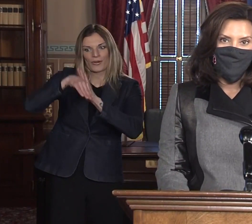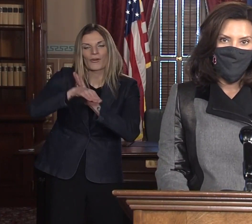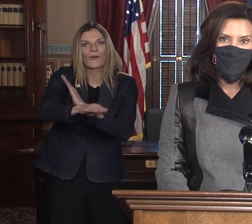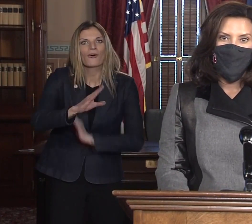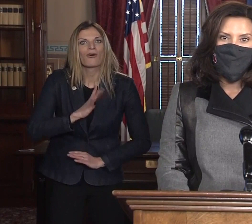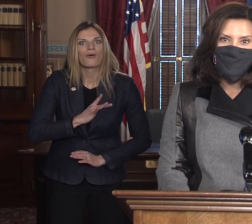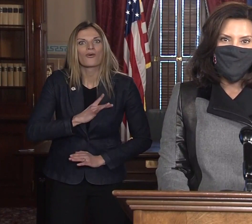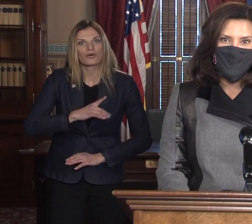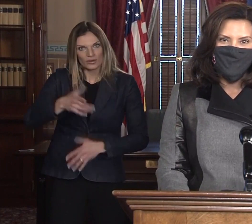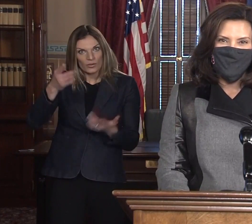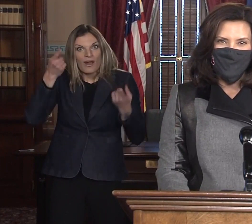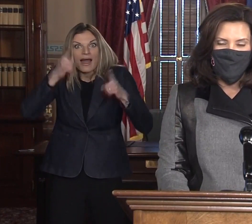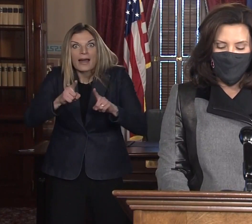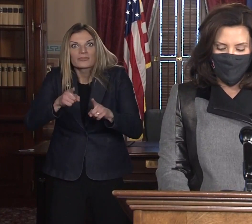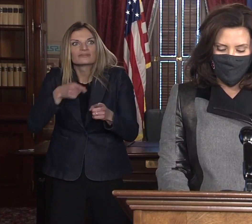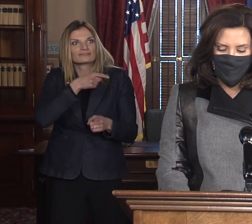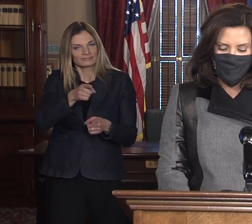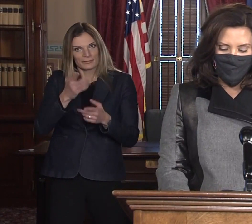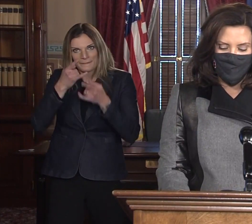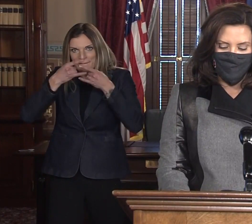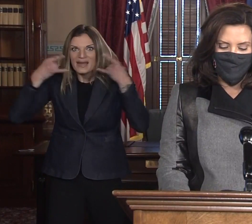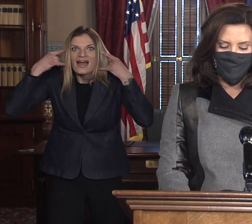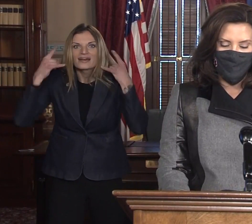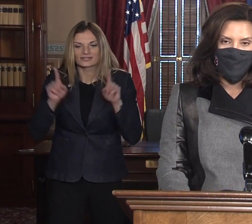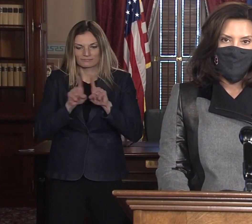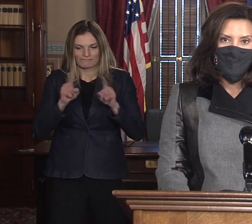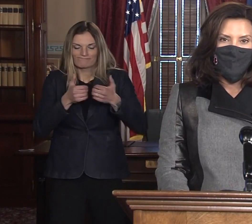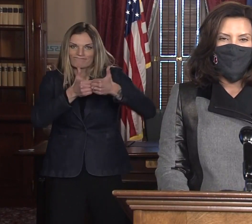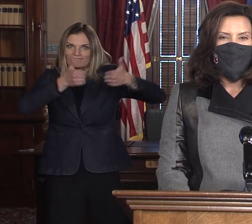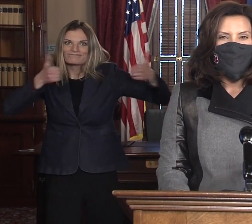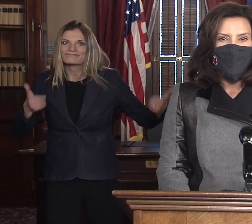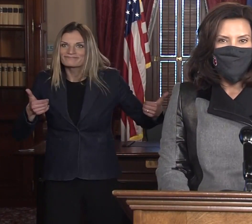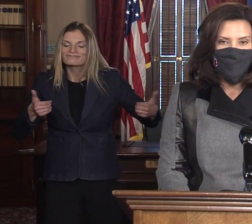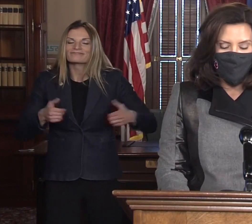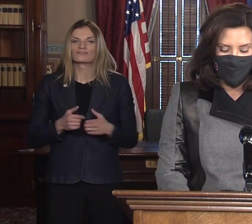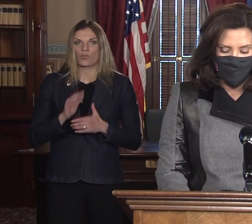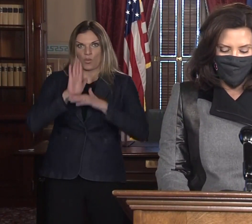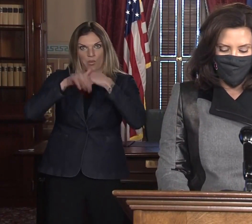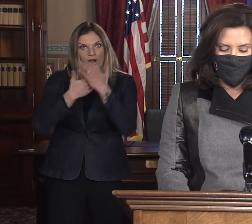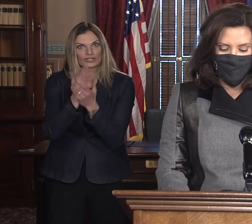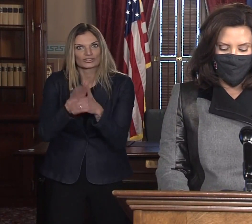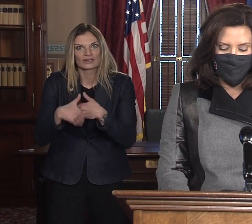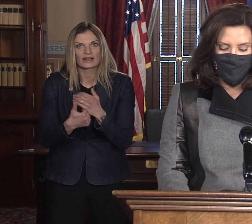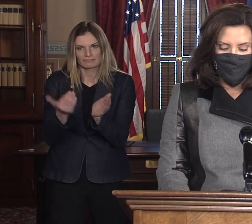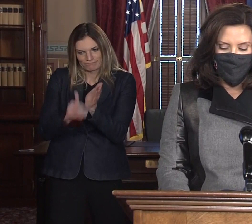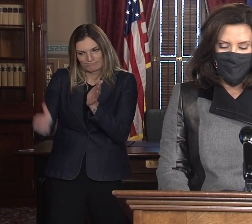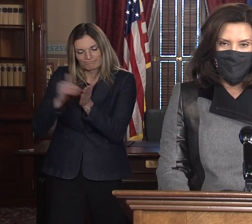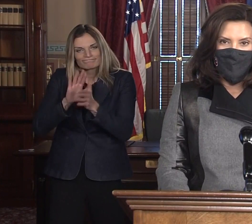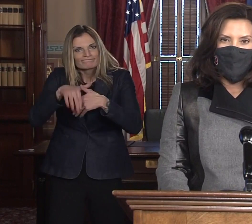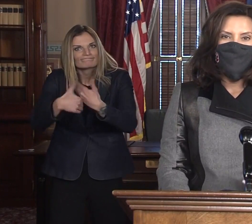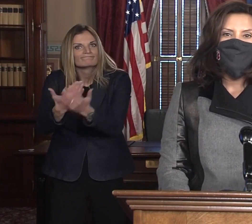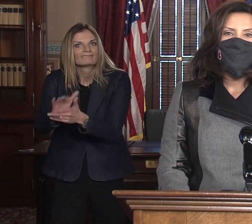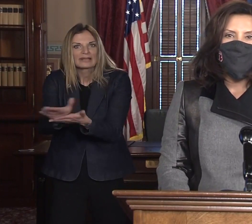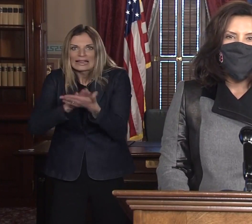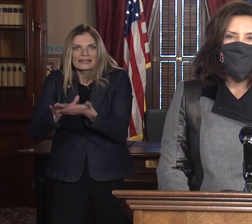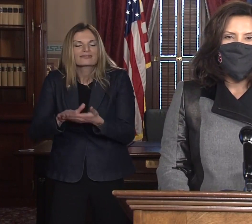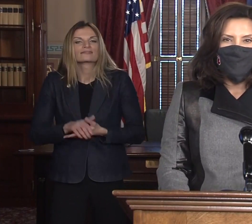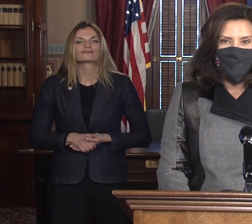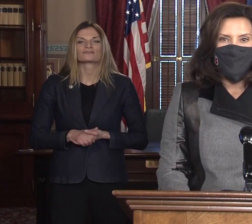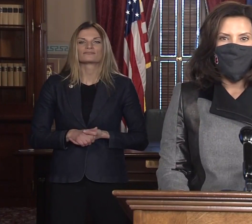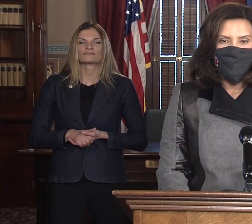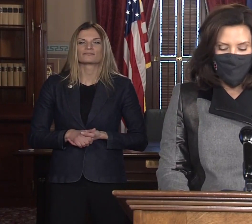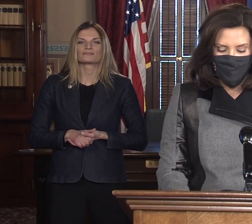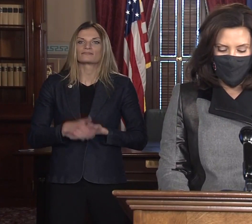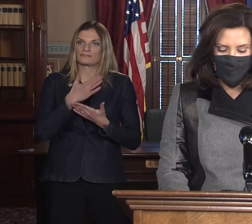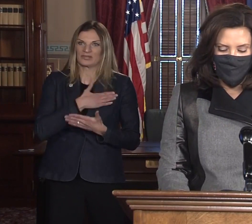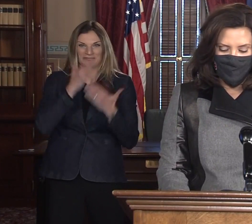mask, when we maintain 6 feet of physical distancing, when we wash our hands frequently. I also encourage you to